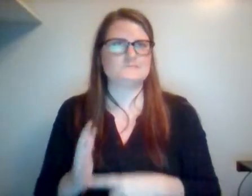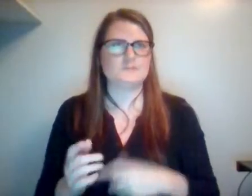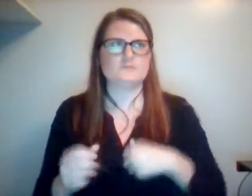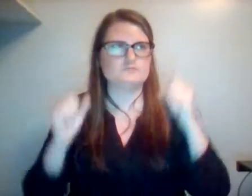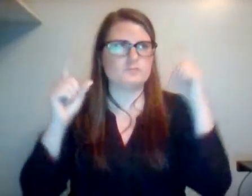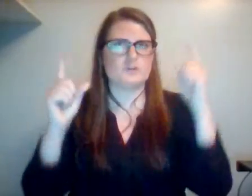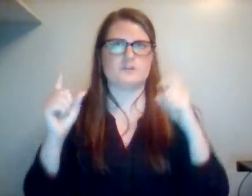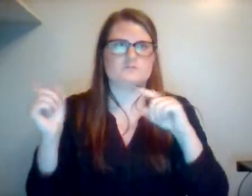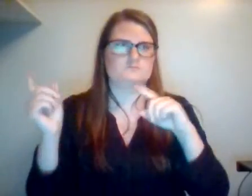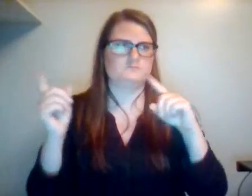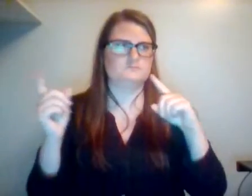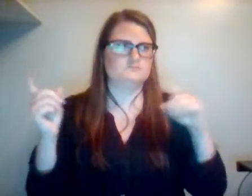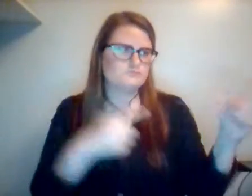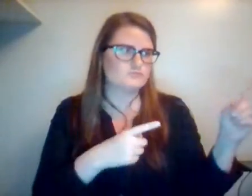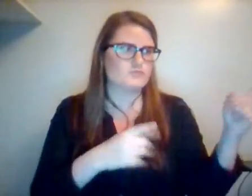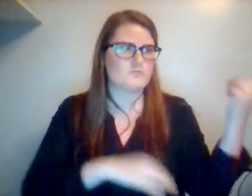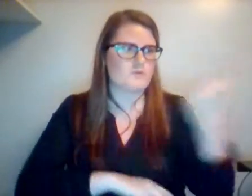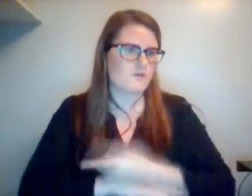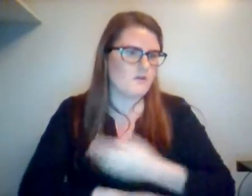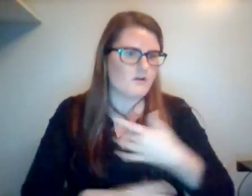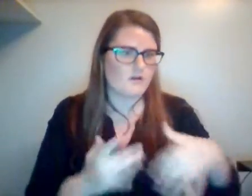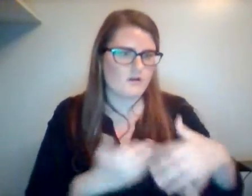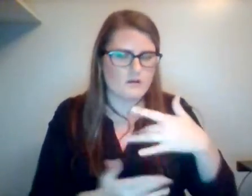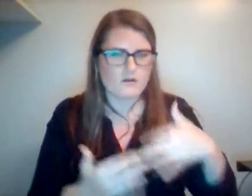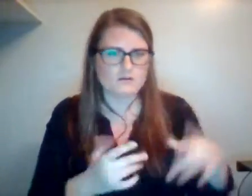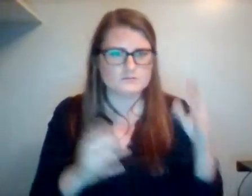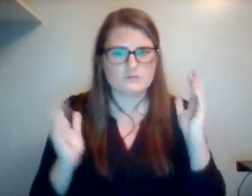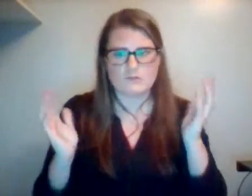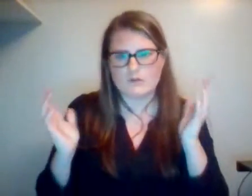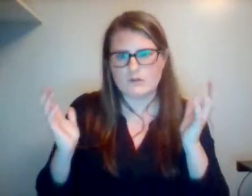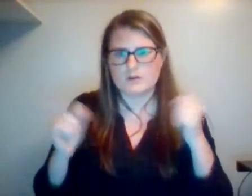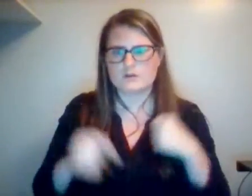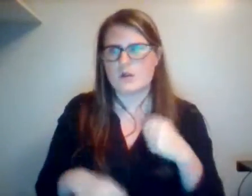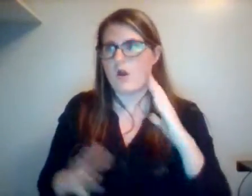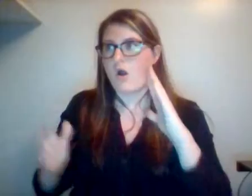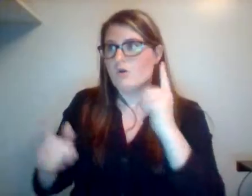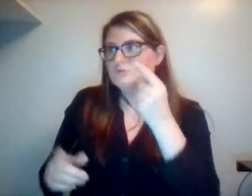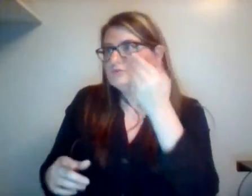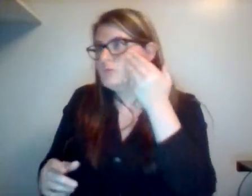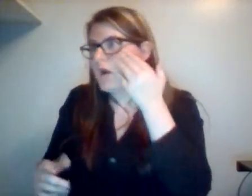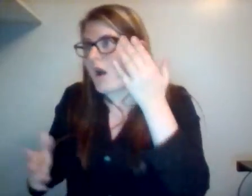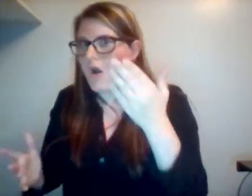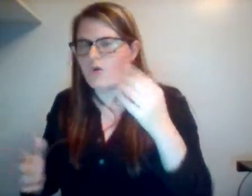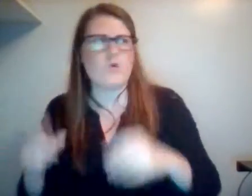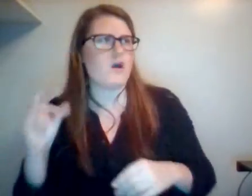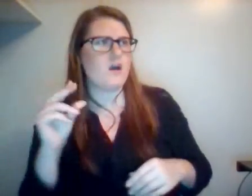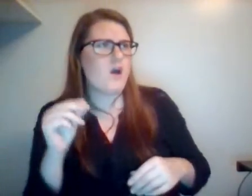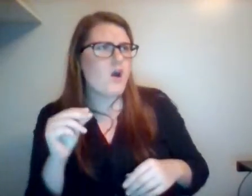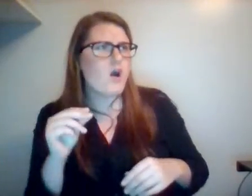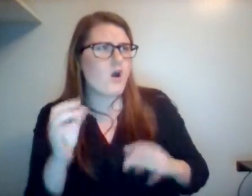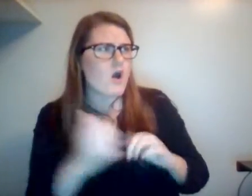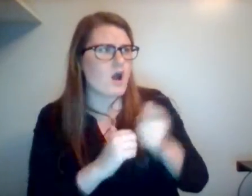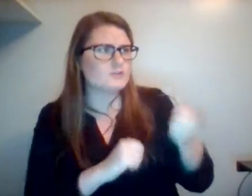and on-the-ball people already know, unlike us who didn't know. And so we want to be quick and have knowledge of